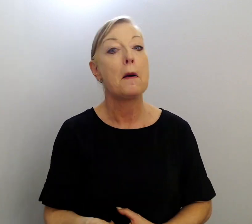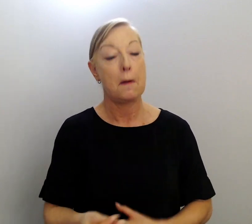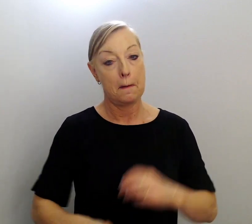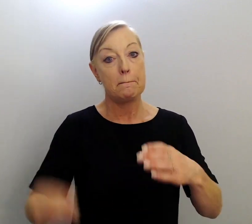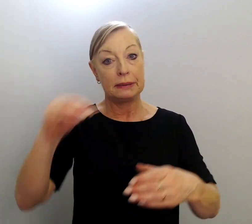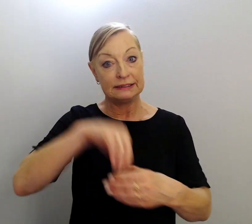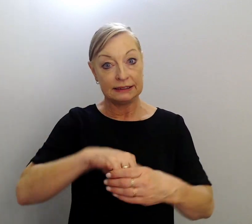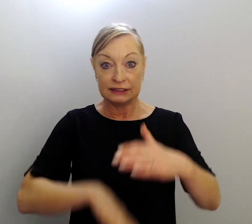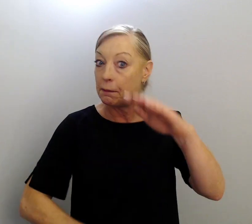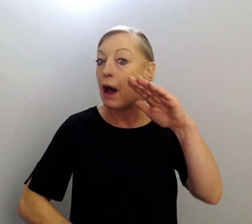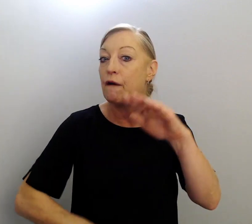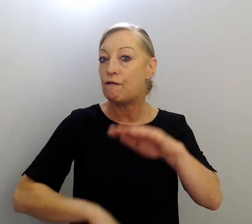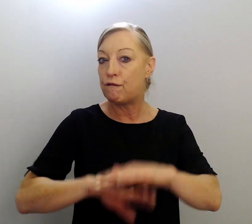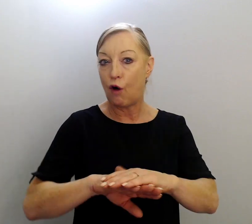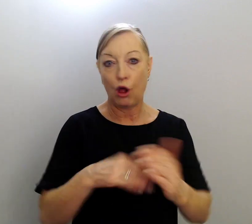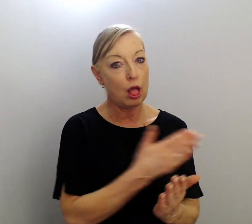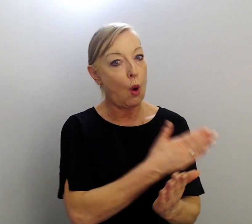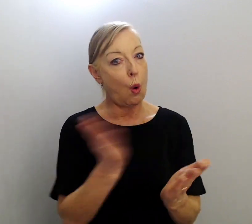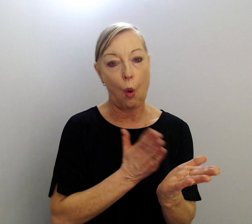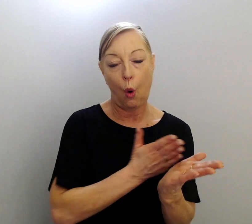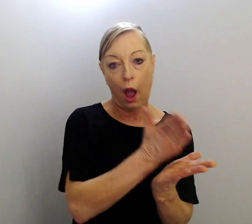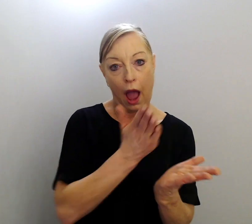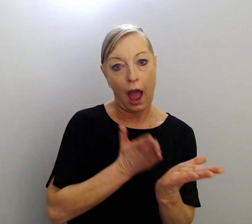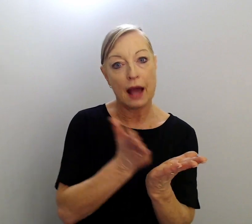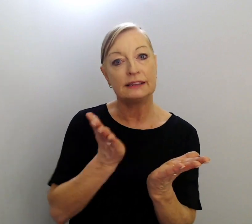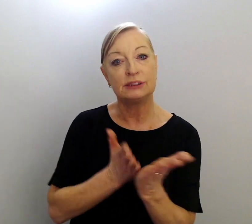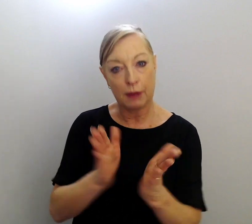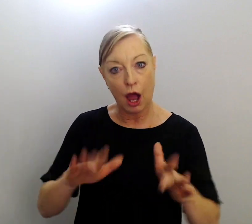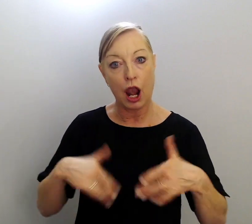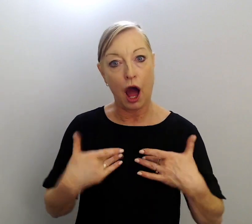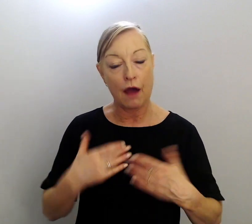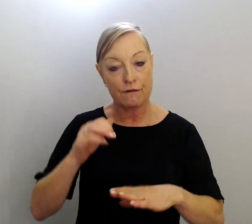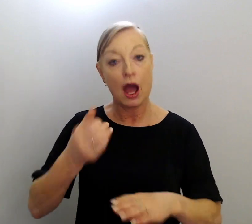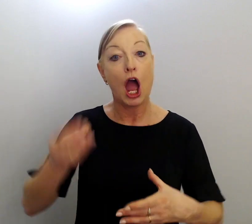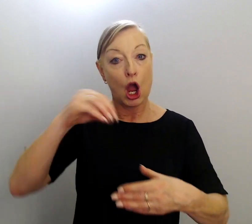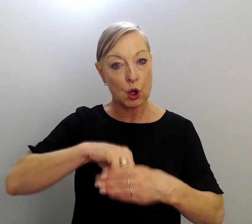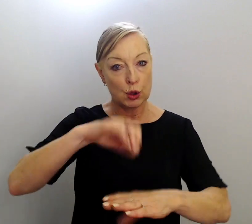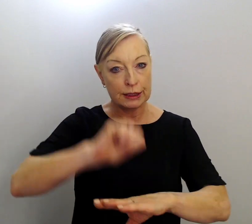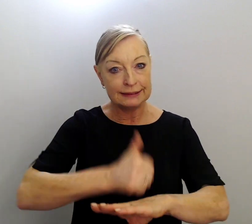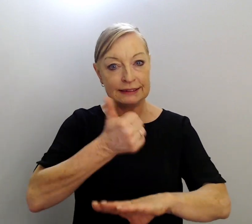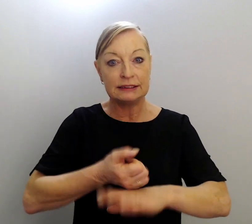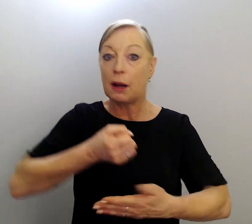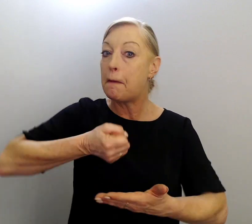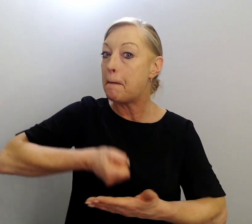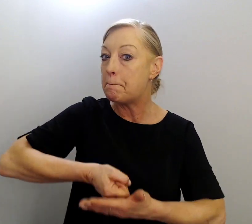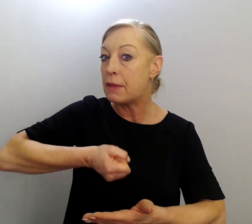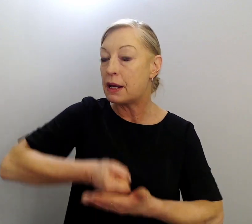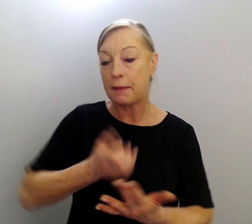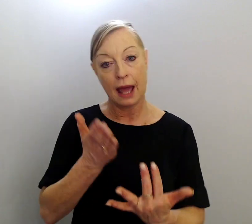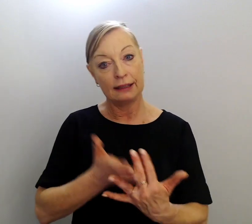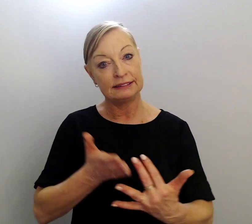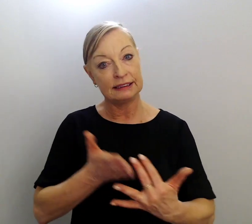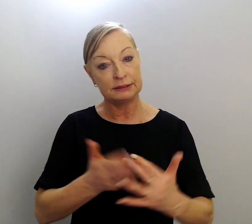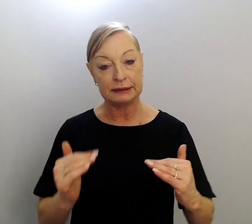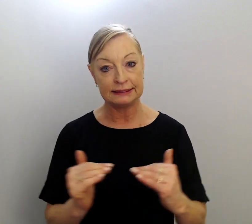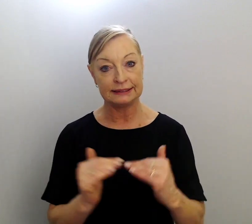independently and participate fully in all aspects of life, including establishing